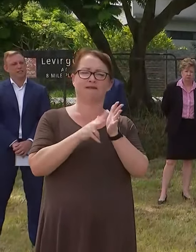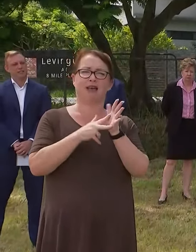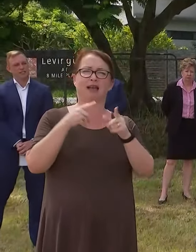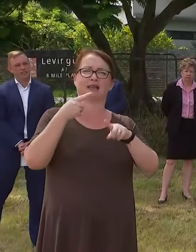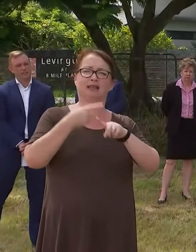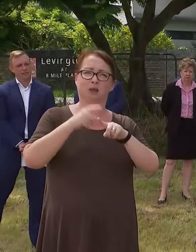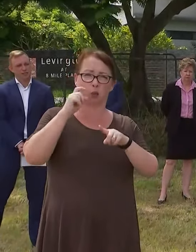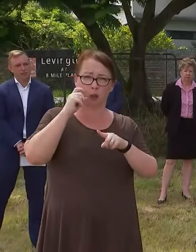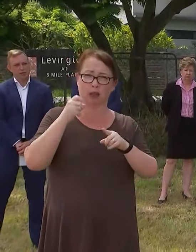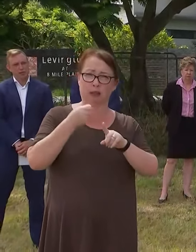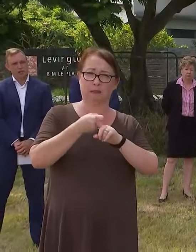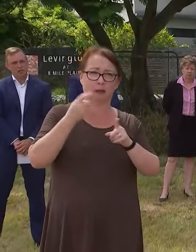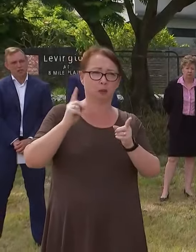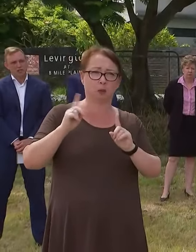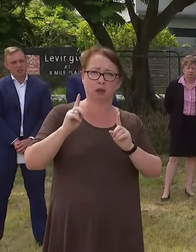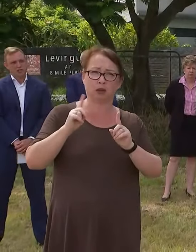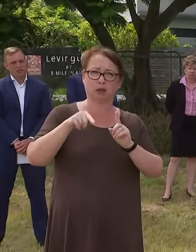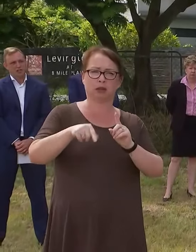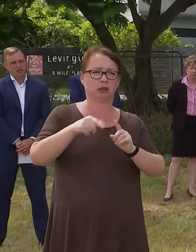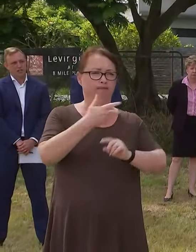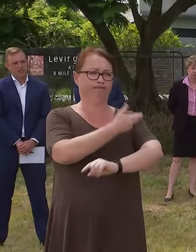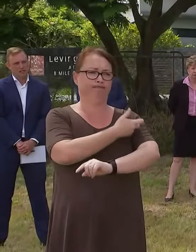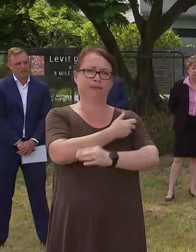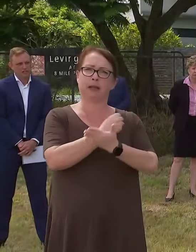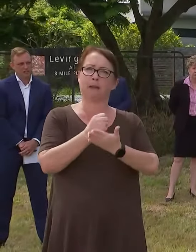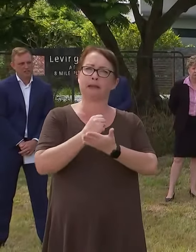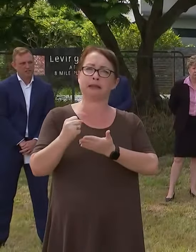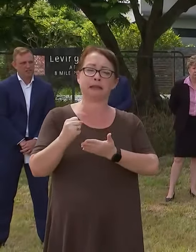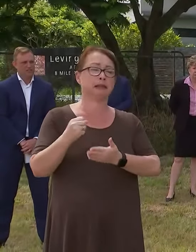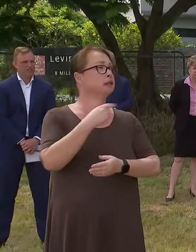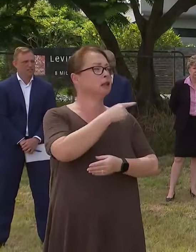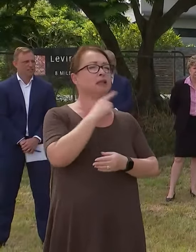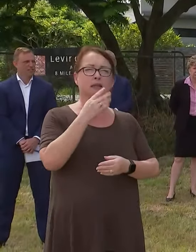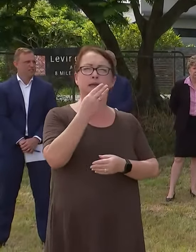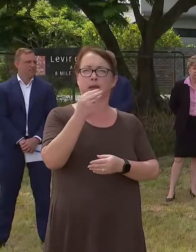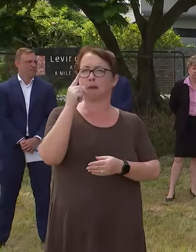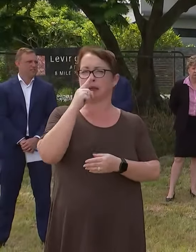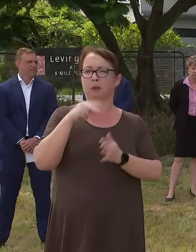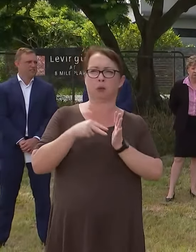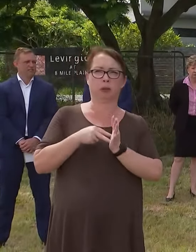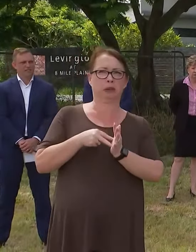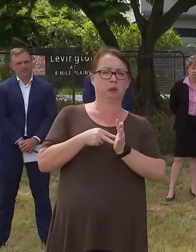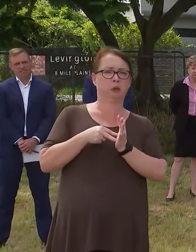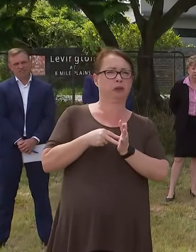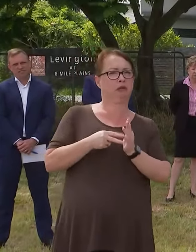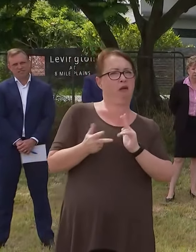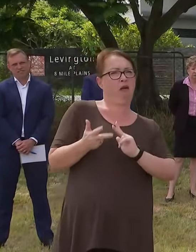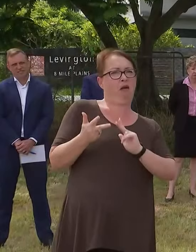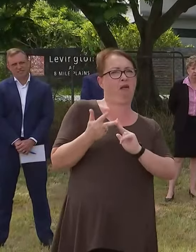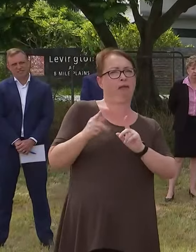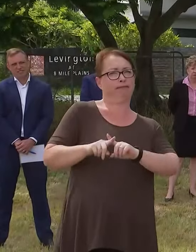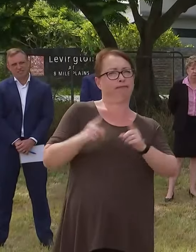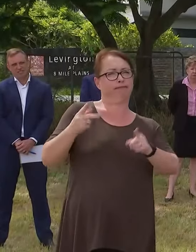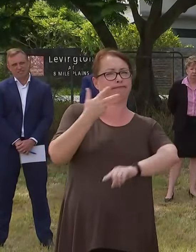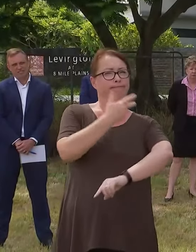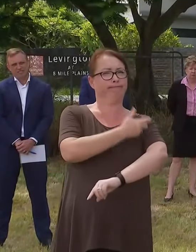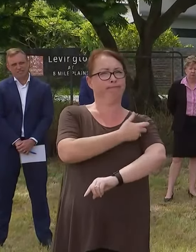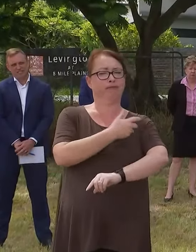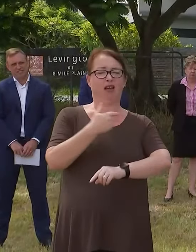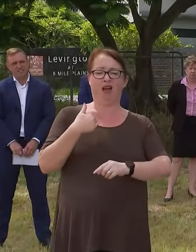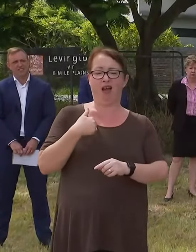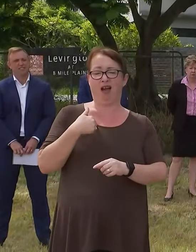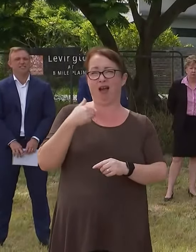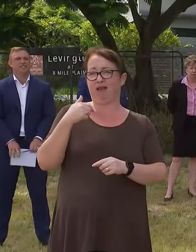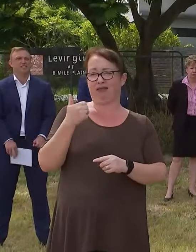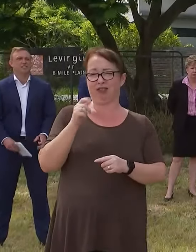Oh, we think that there are some people who have held out for an alternative vaccine. I don't think it was necessary, but there are